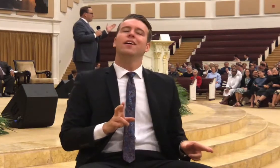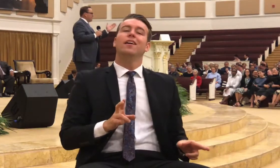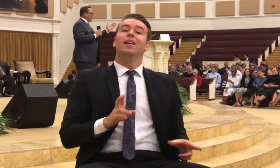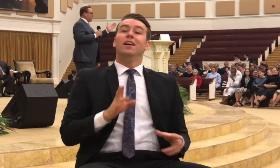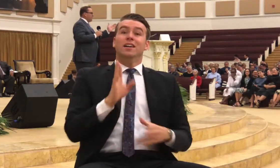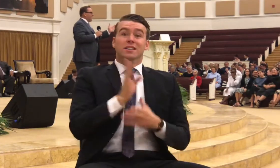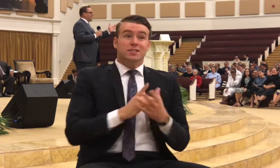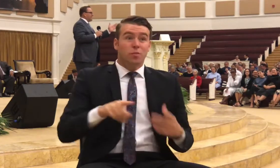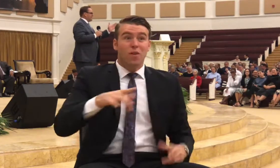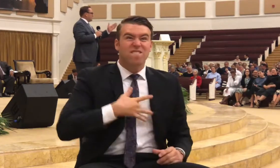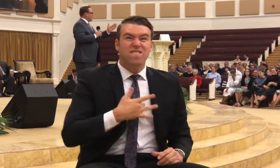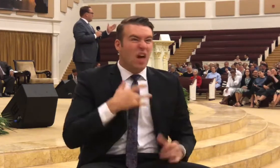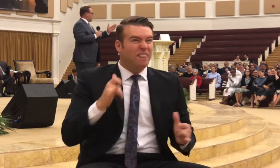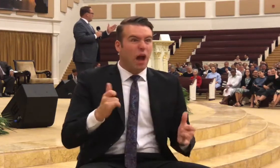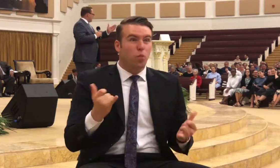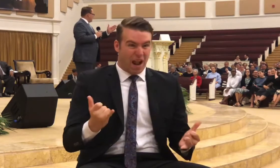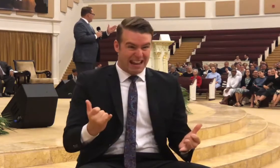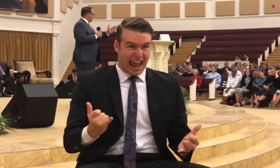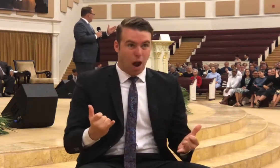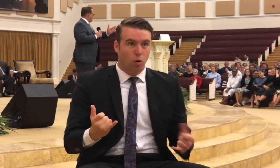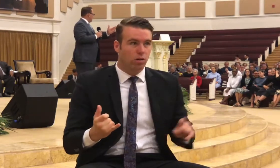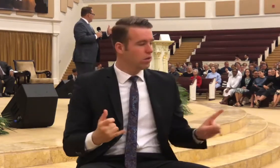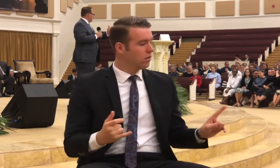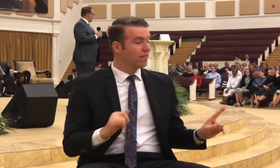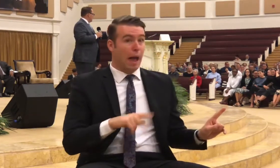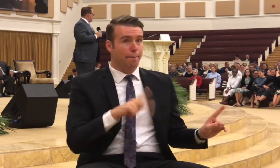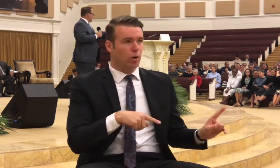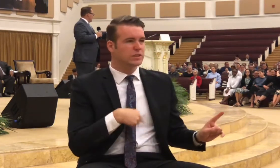Some of y'all feel that way right now about somebody in this room.